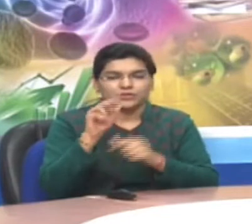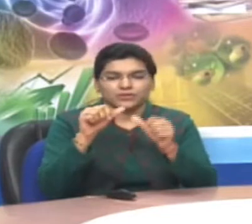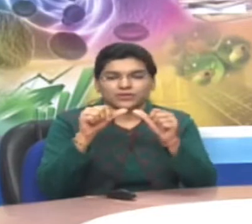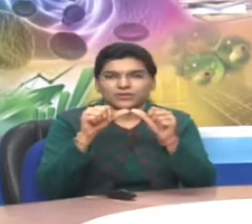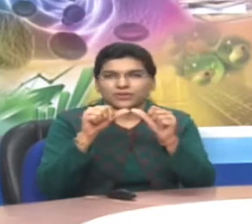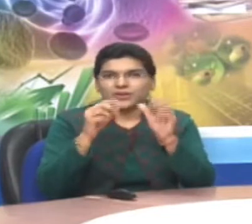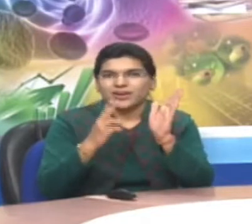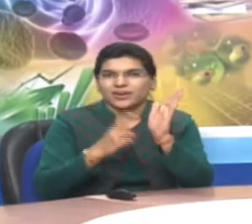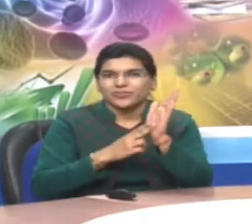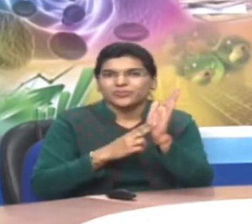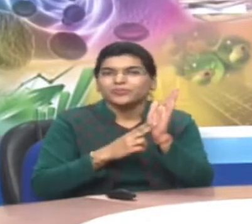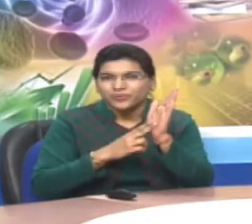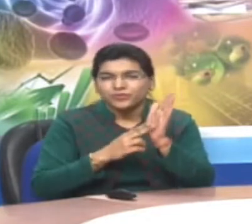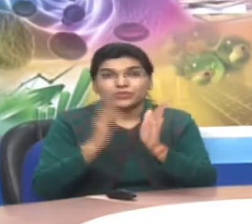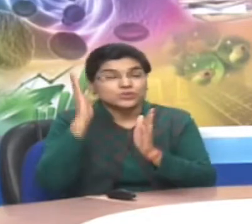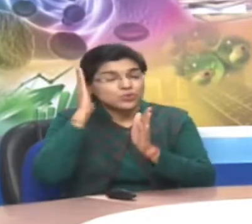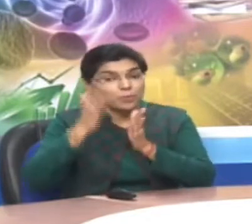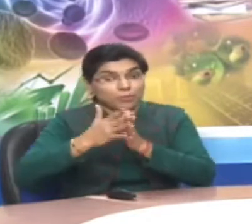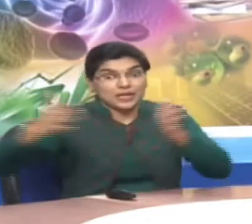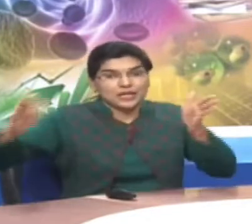there is an